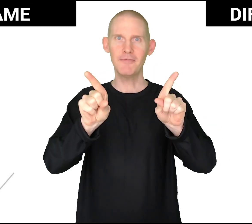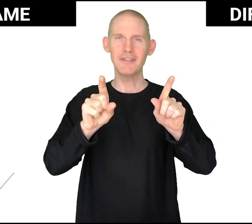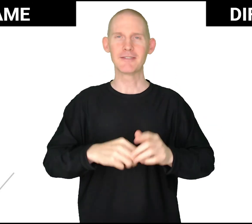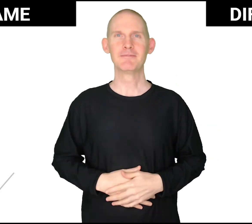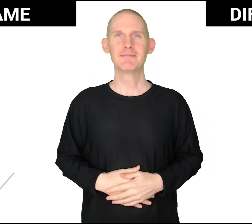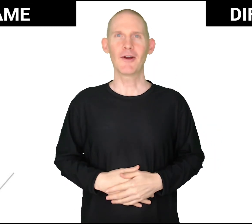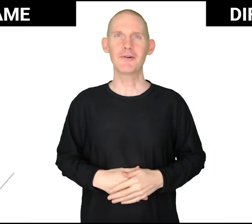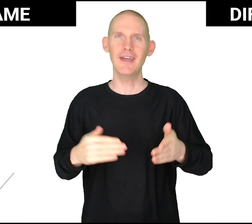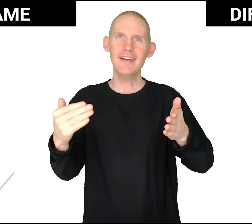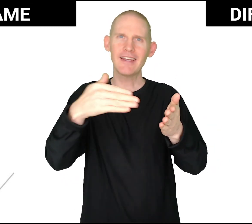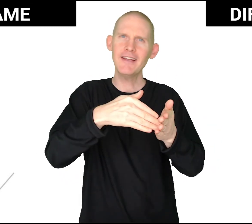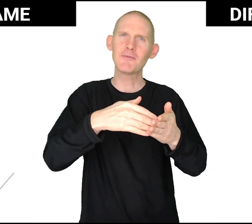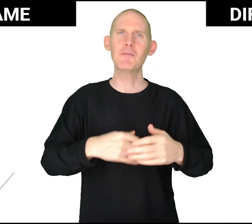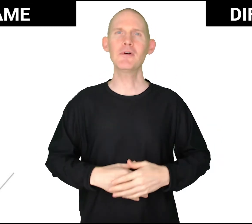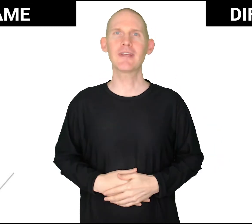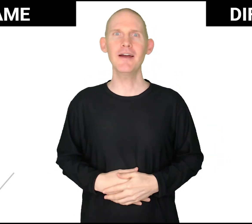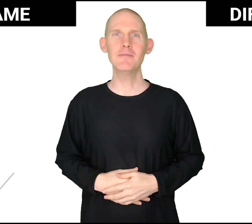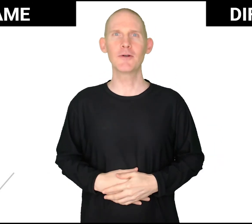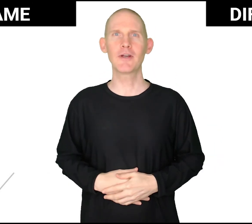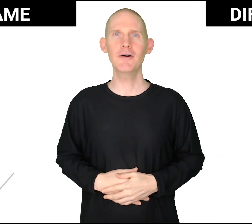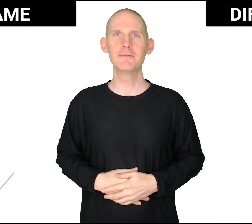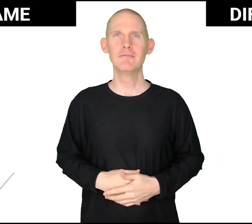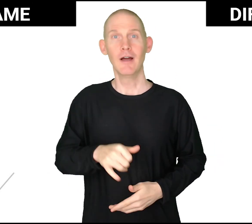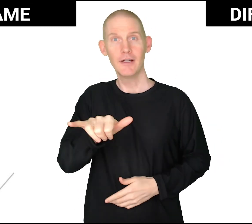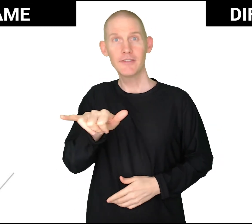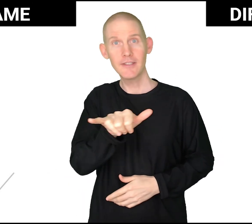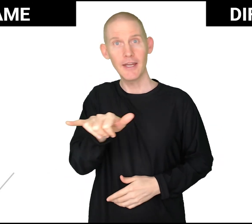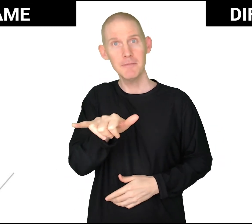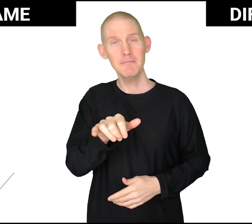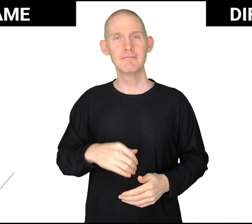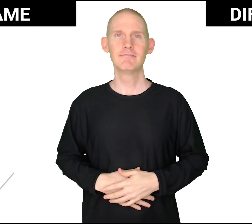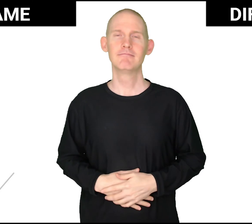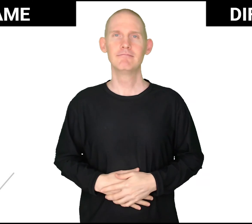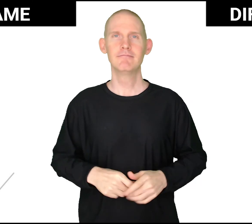different. Okay, again, one more time. Here we go. Same,